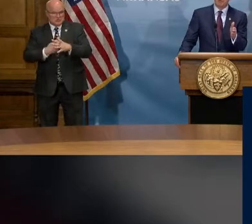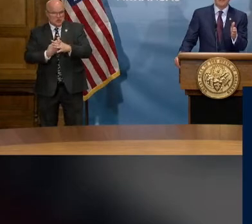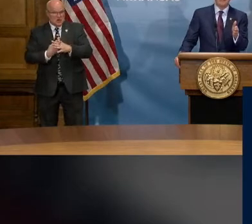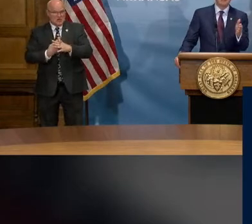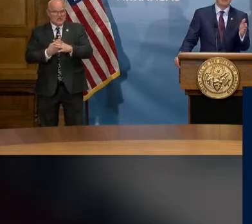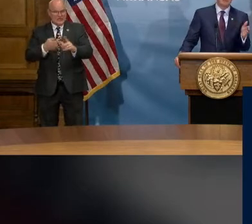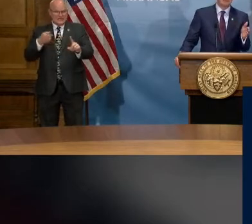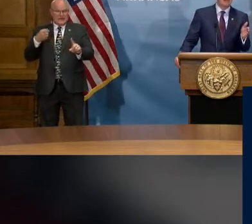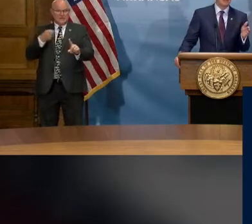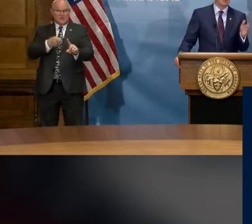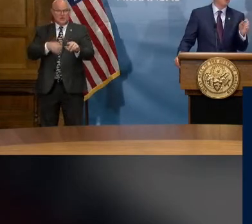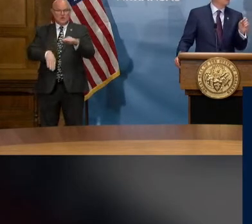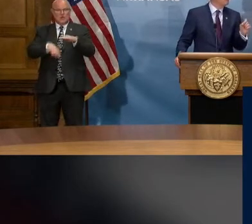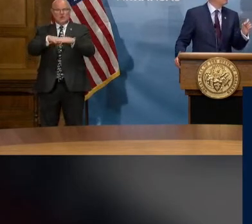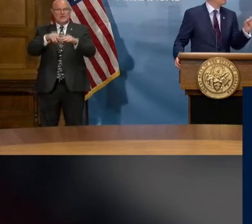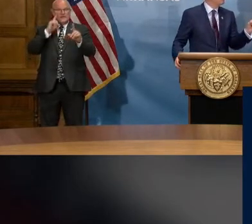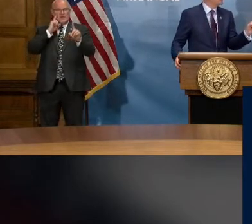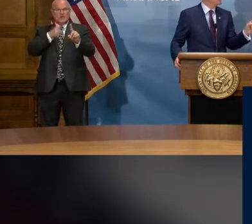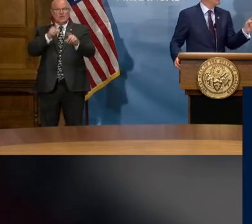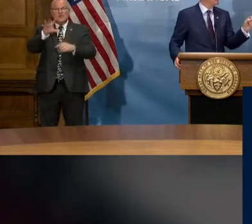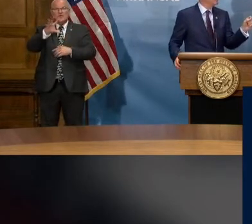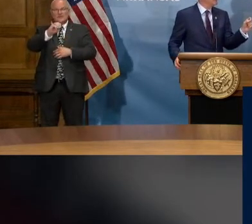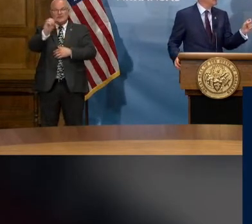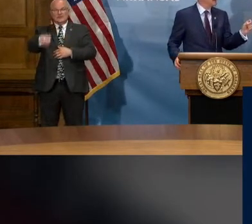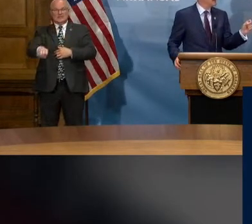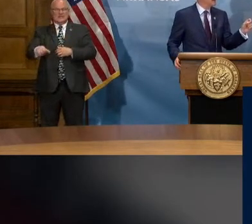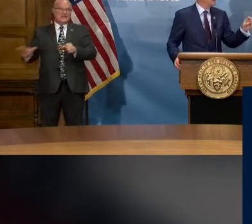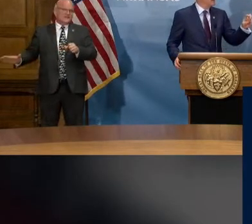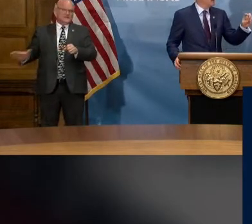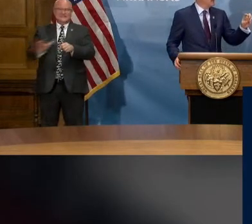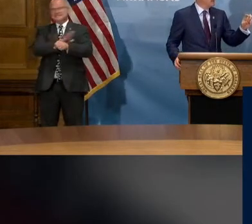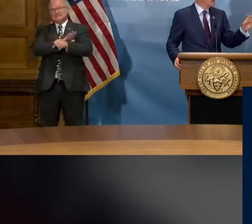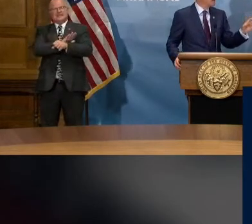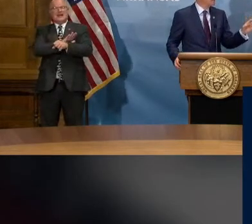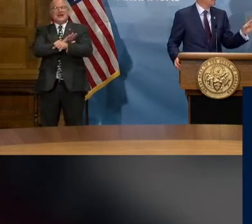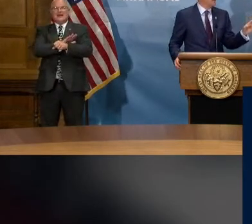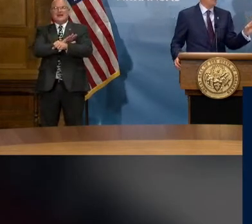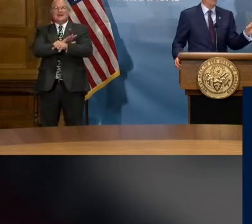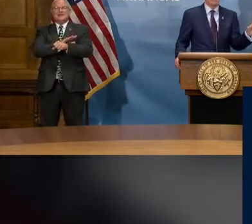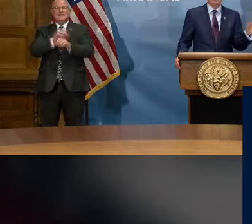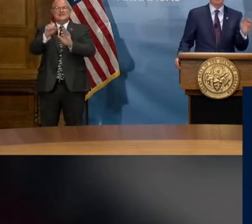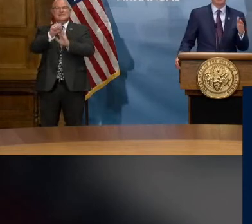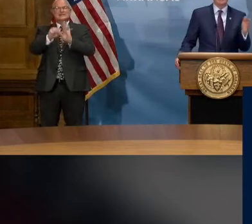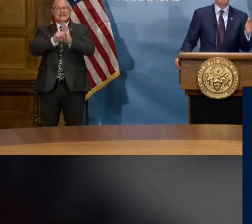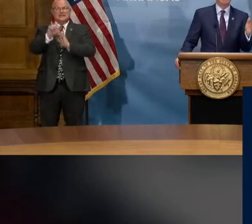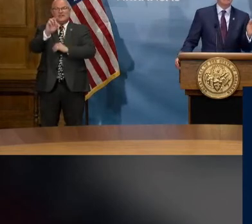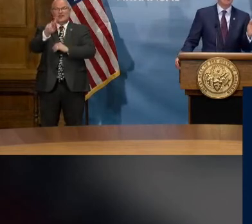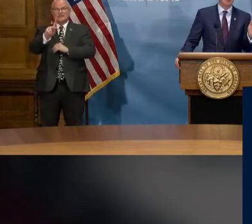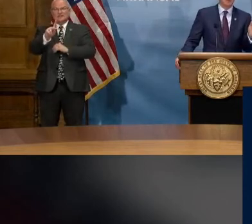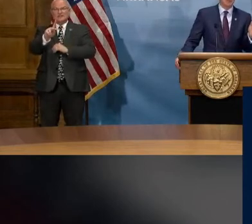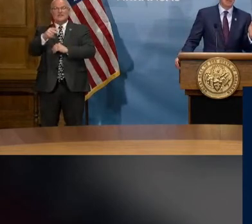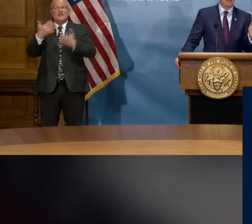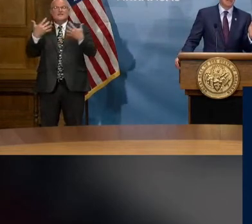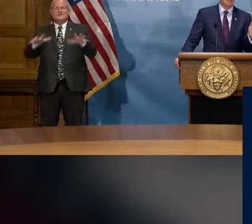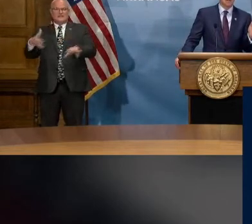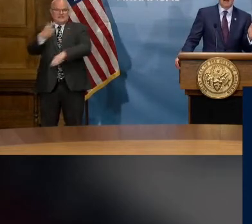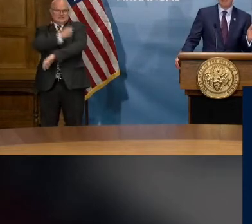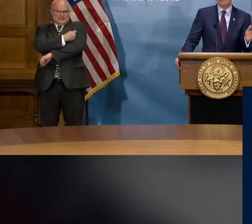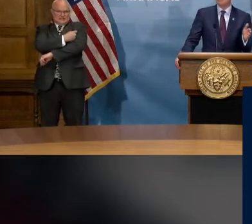that point, if we reach our goal, 50% of the entire Arkansas population will have at least 1